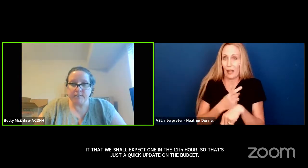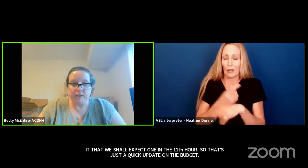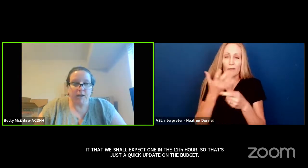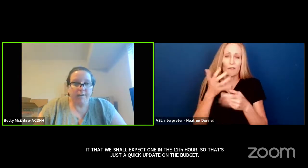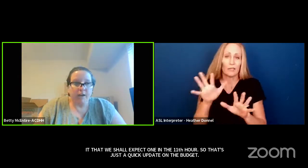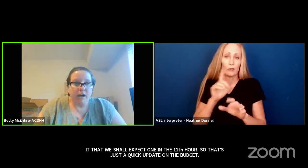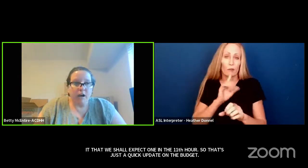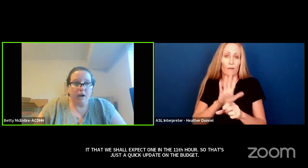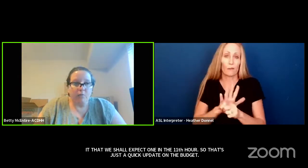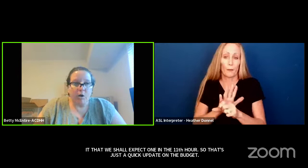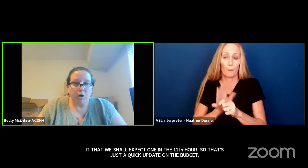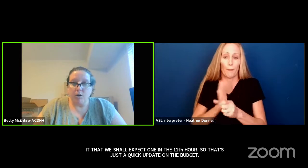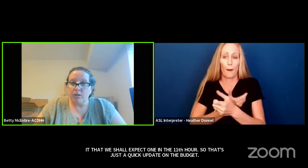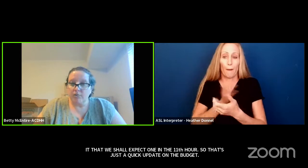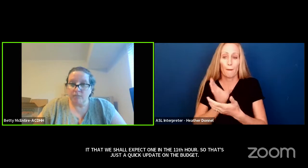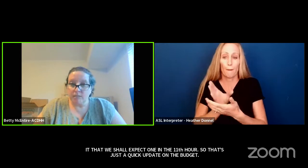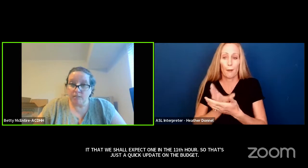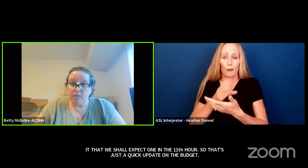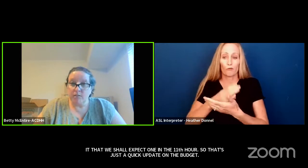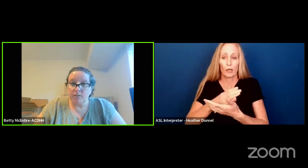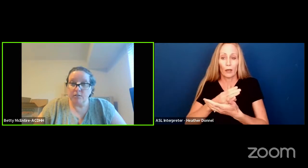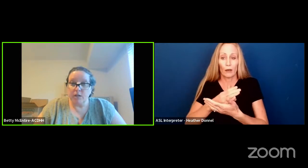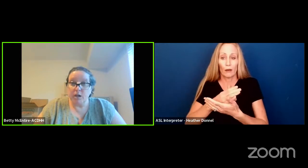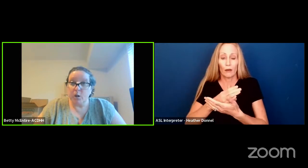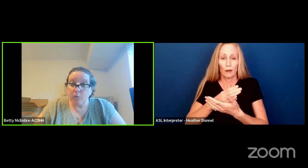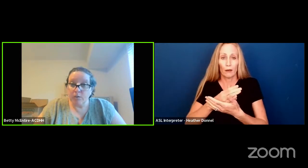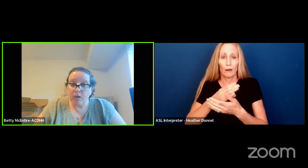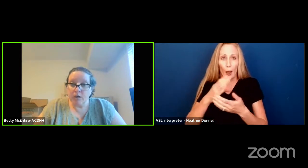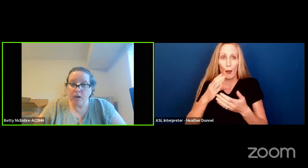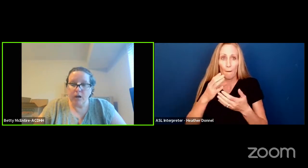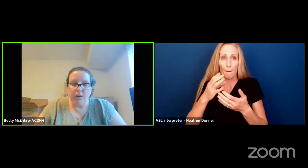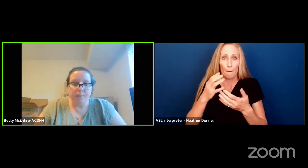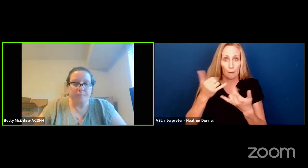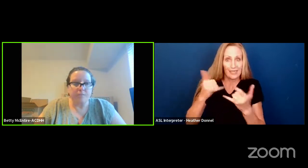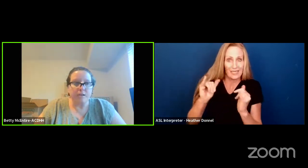asks are still a go.